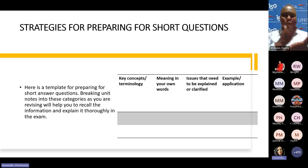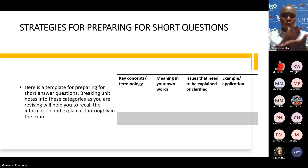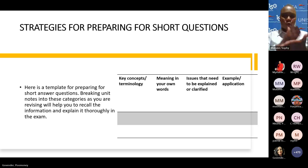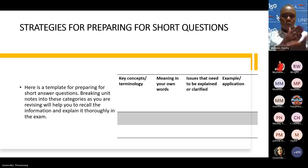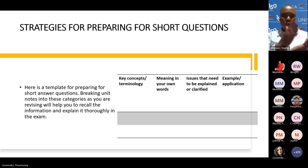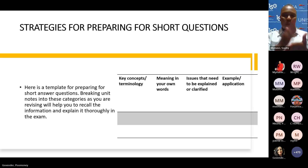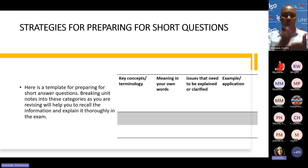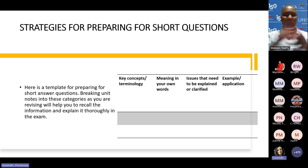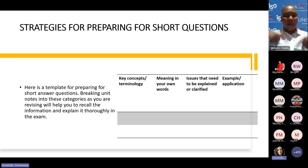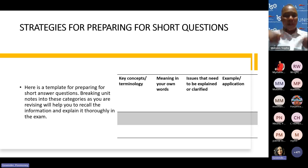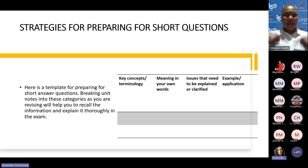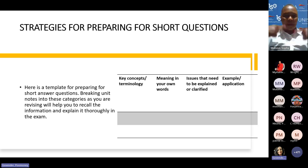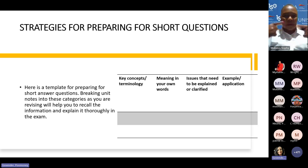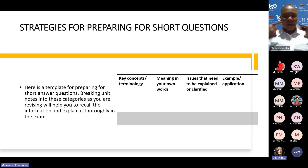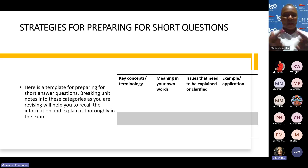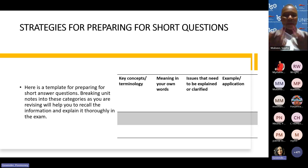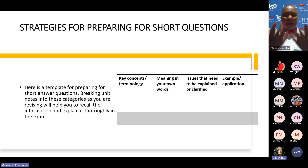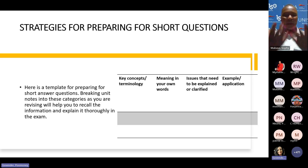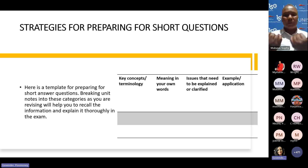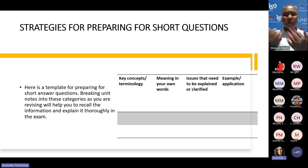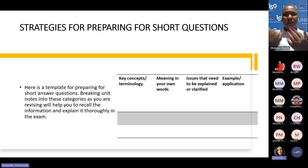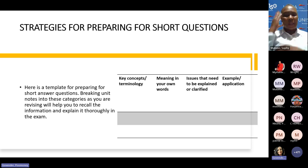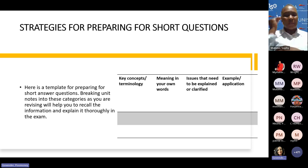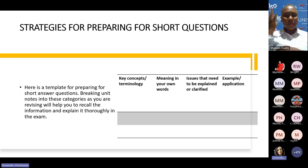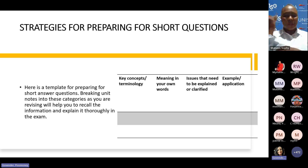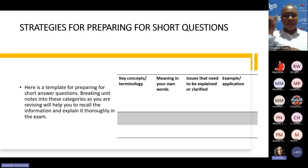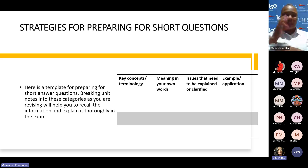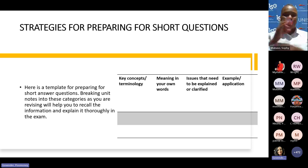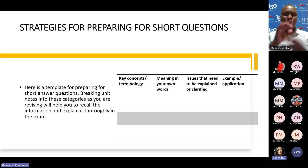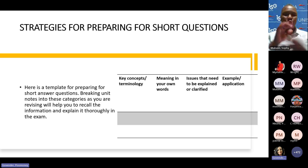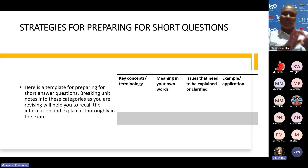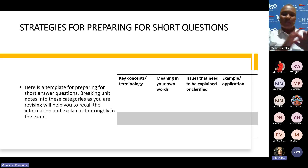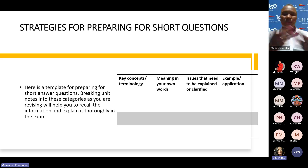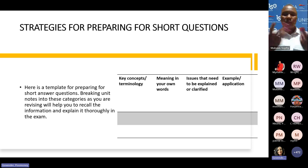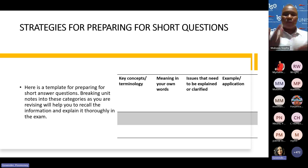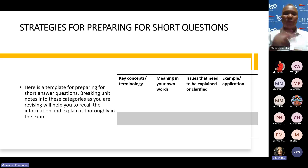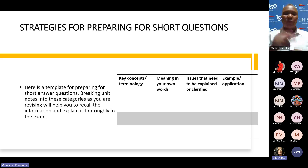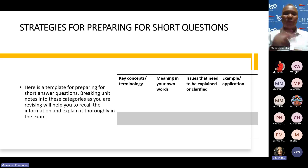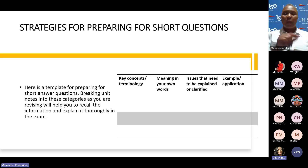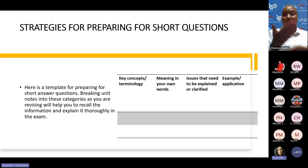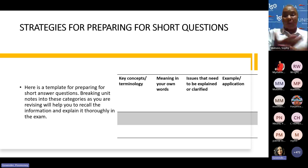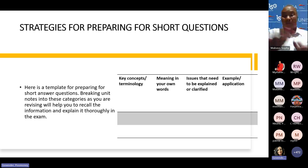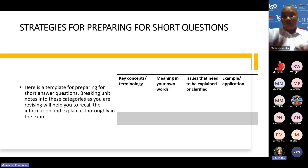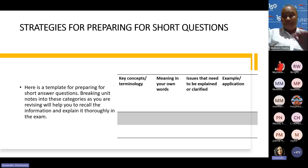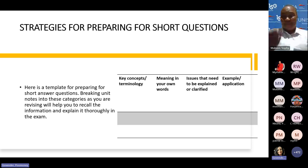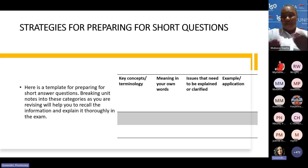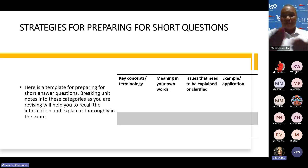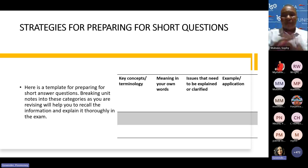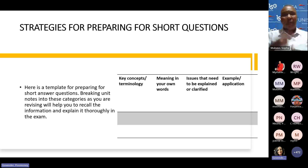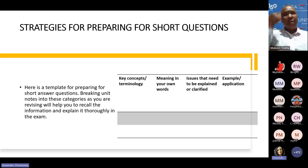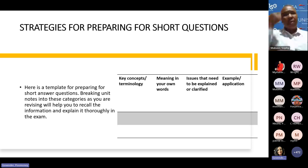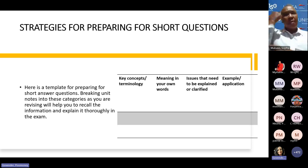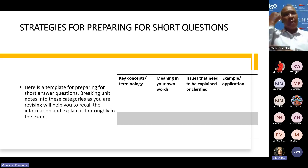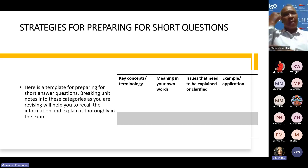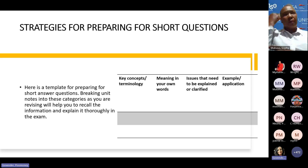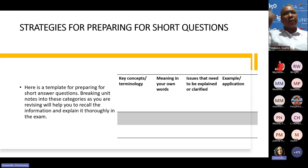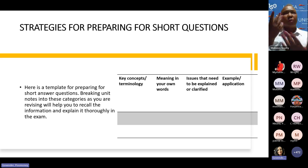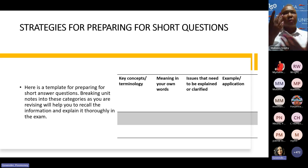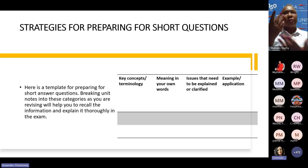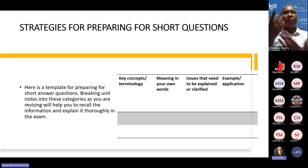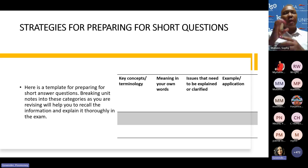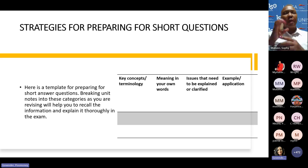life experiences or situation. And where possible, think of an example